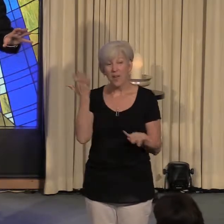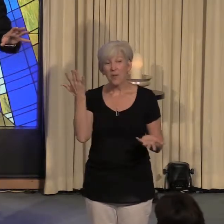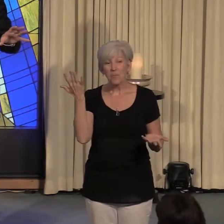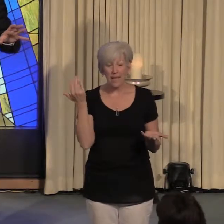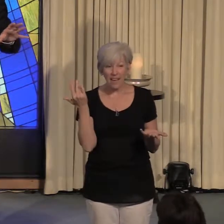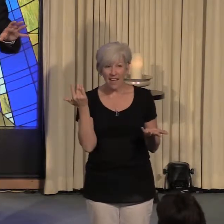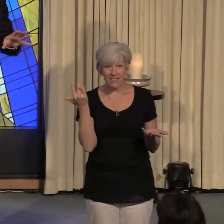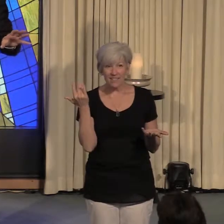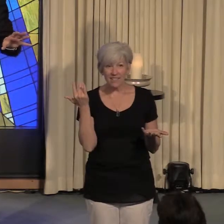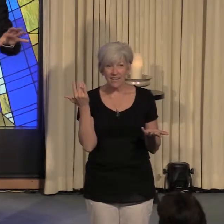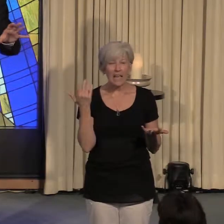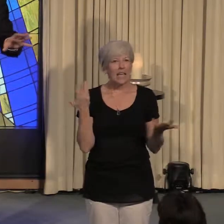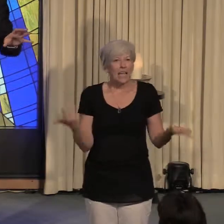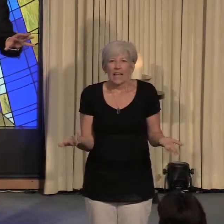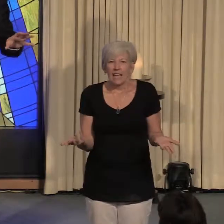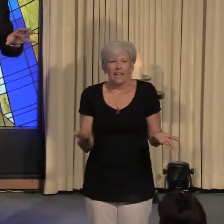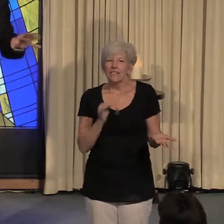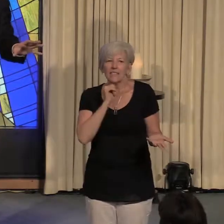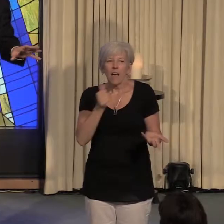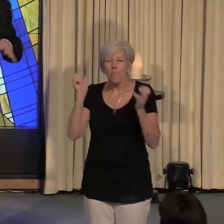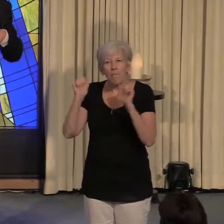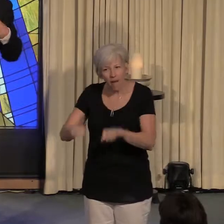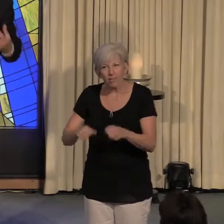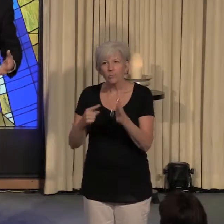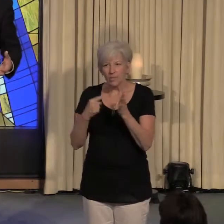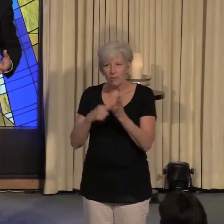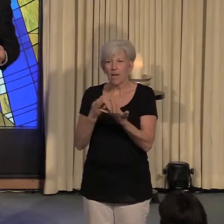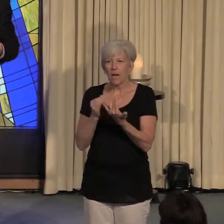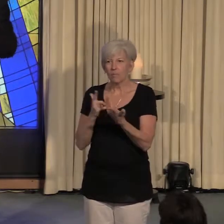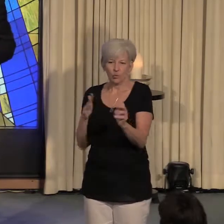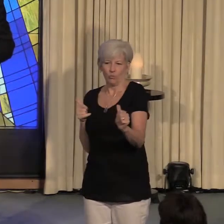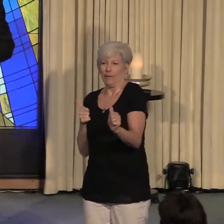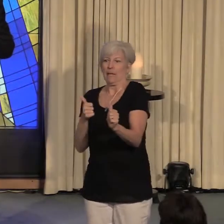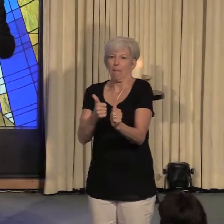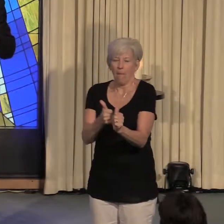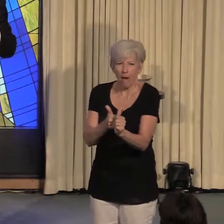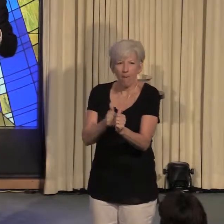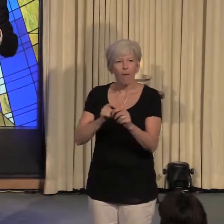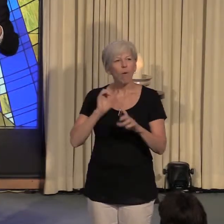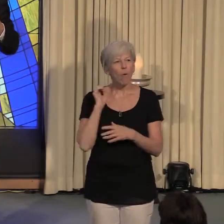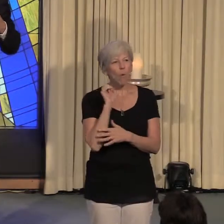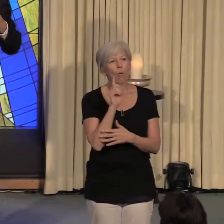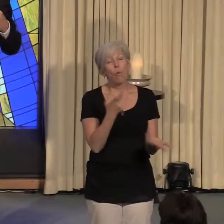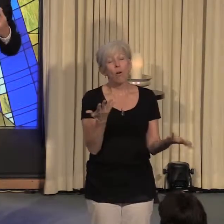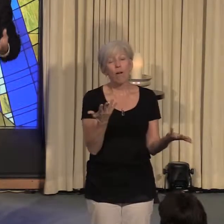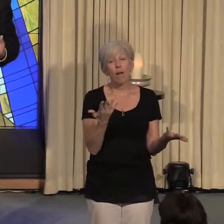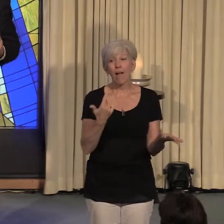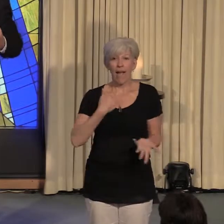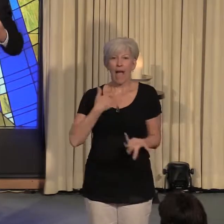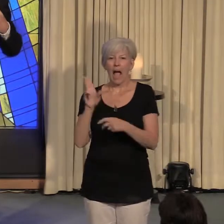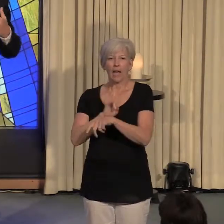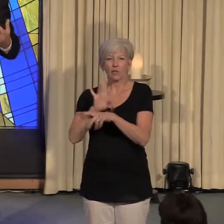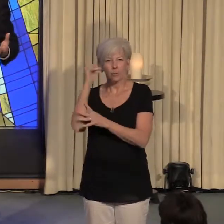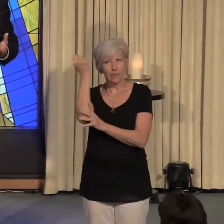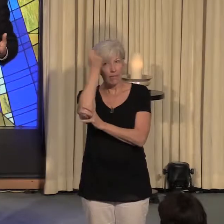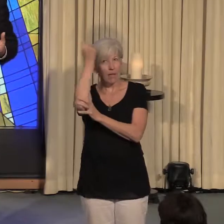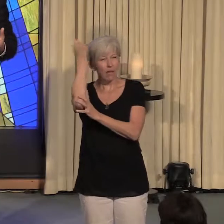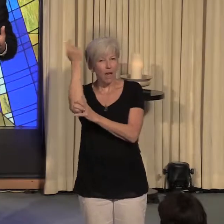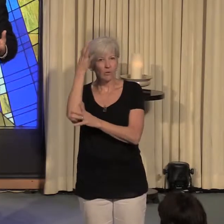because it's simply not possible sometimes to keep up, or I use theological